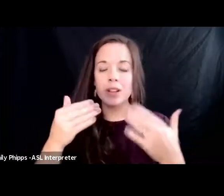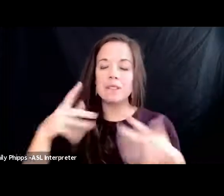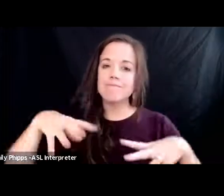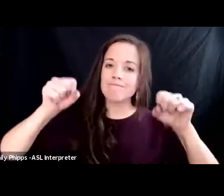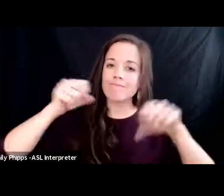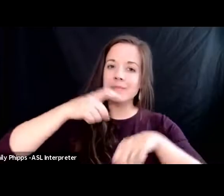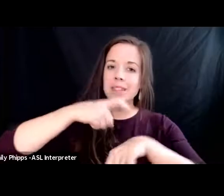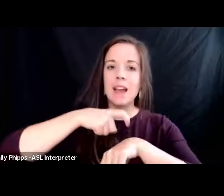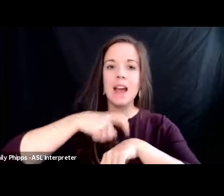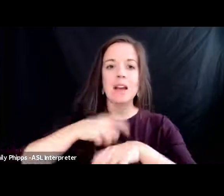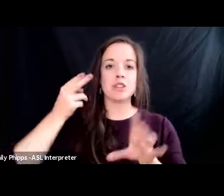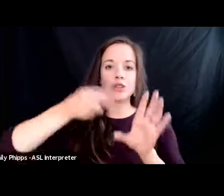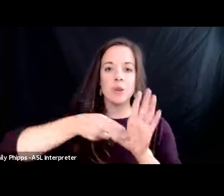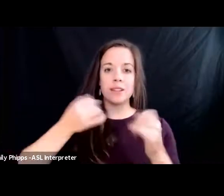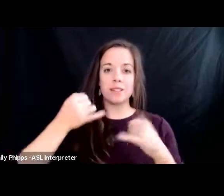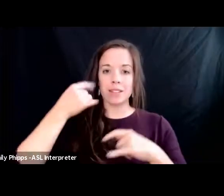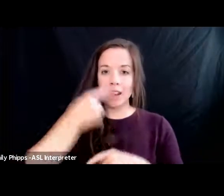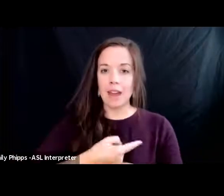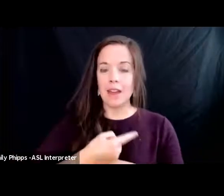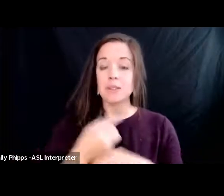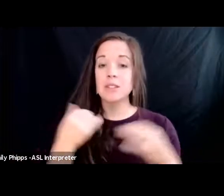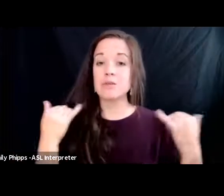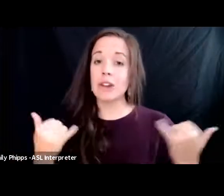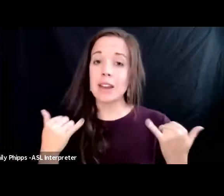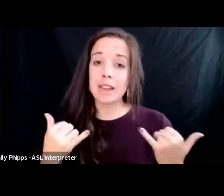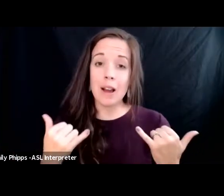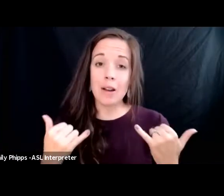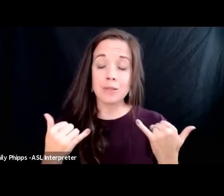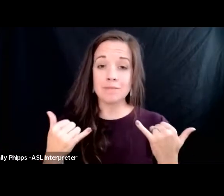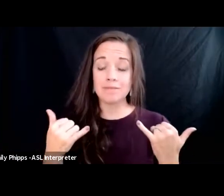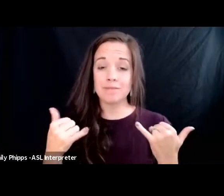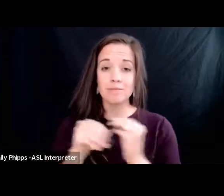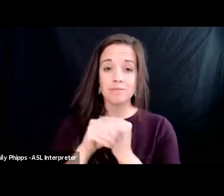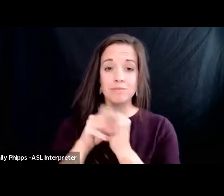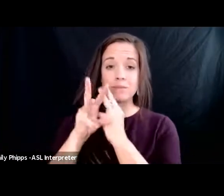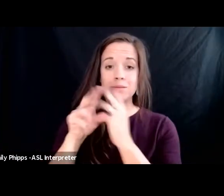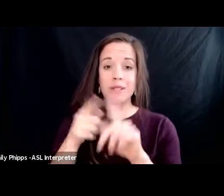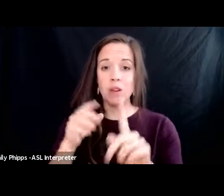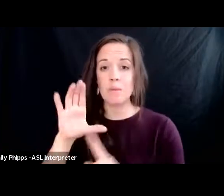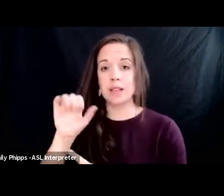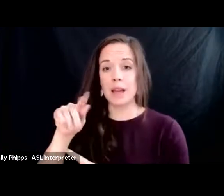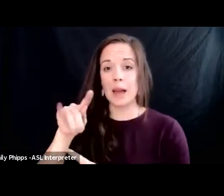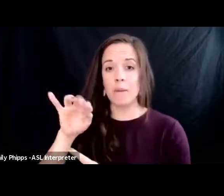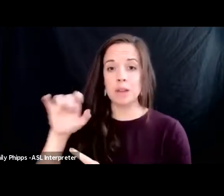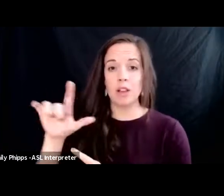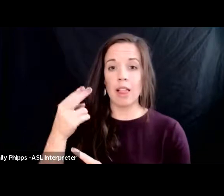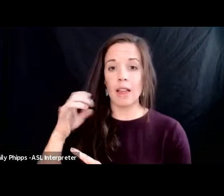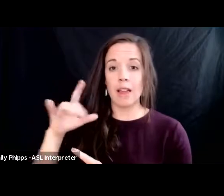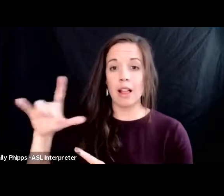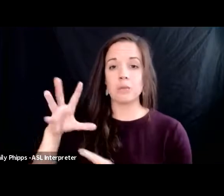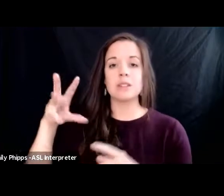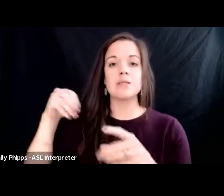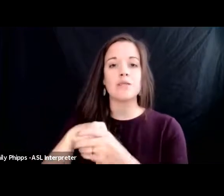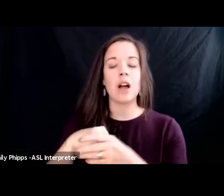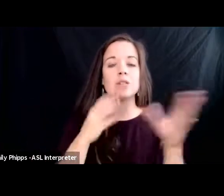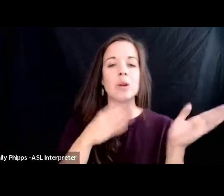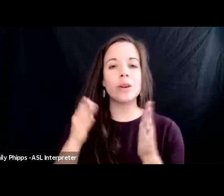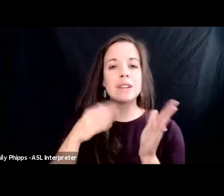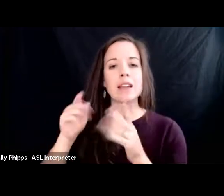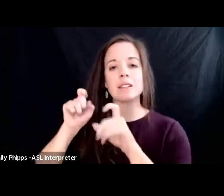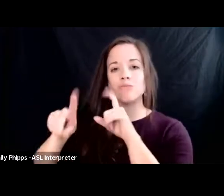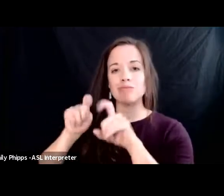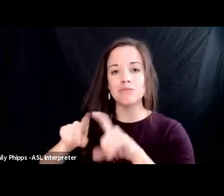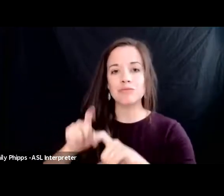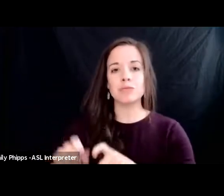time to join us today because right now he's coming to us from capitol hill where he's been involved with organizing the questioning of the